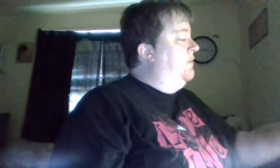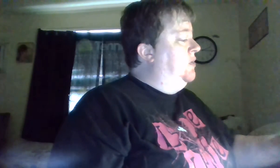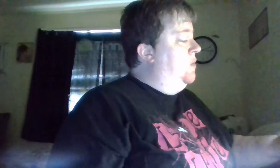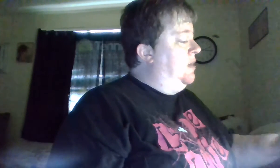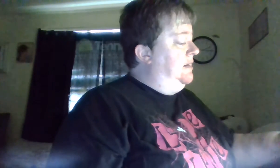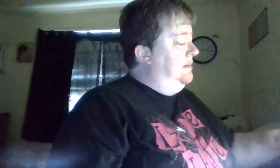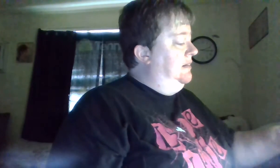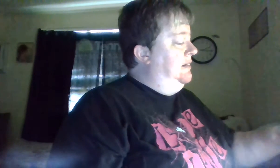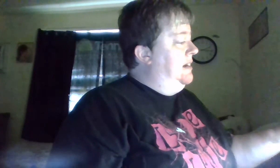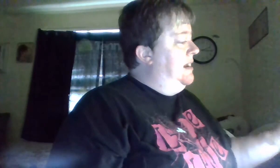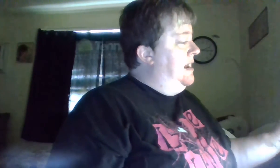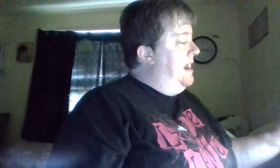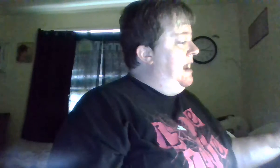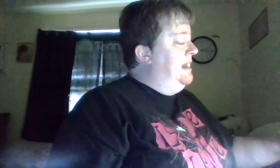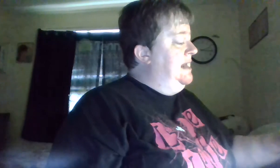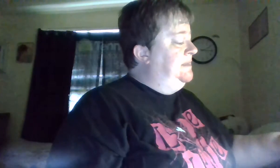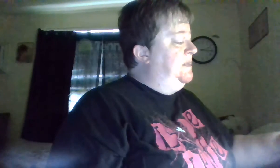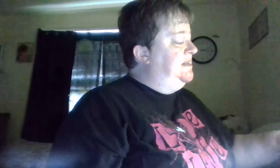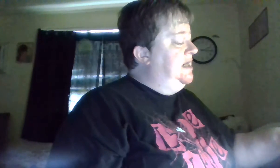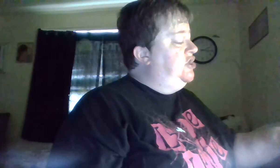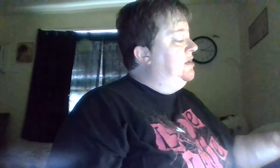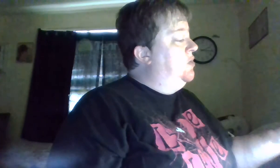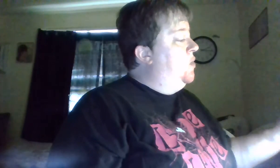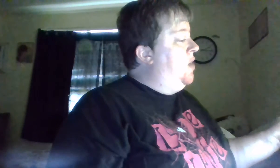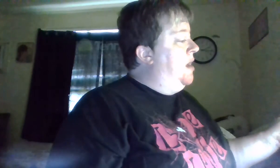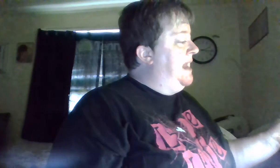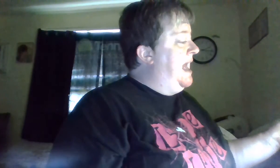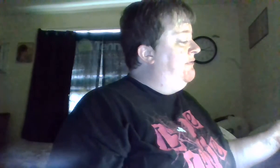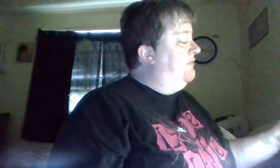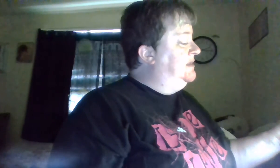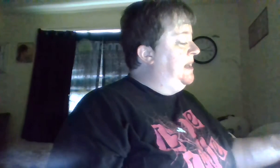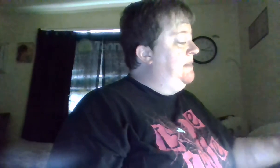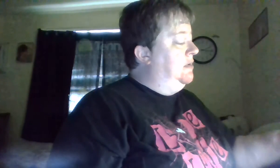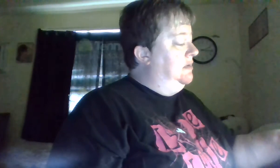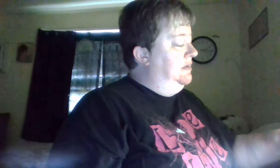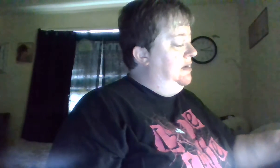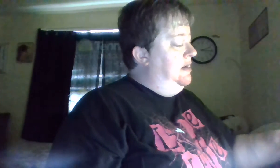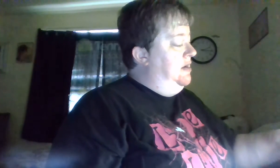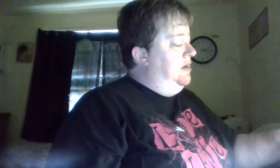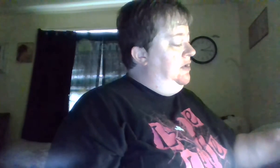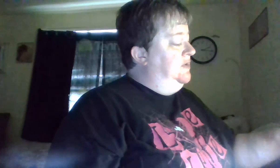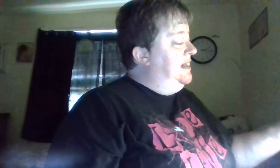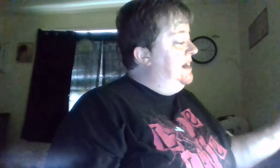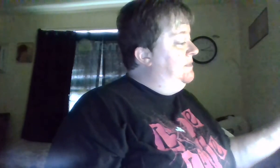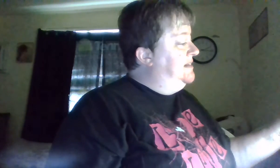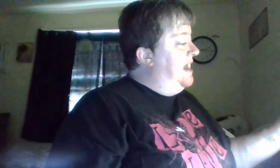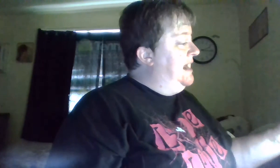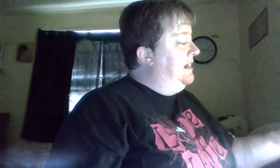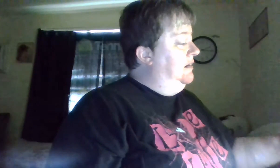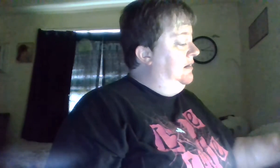the Lord and he's beseeching the Lord on behalf of his people. You see him say,